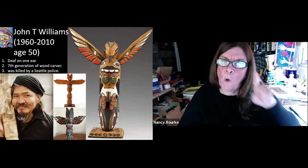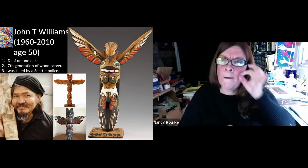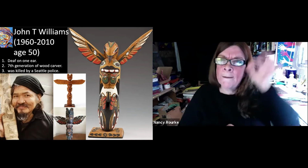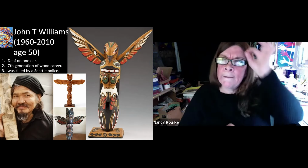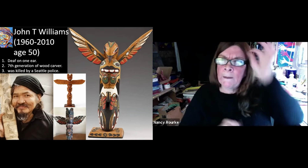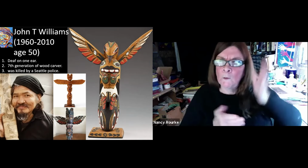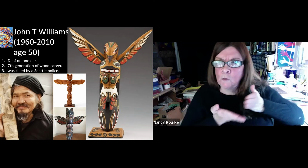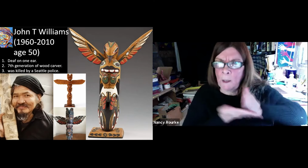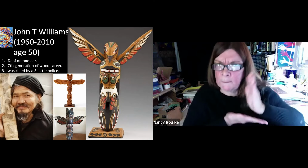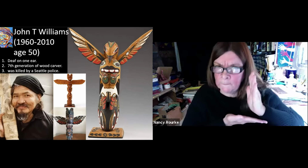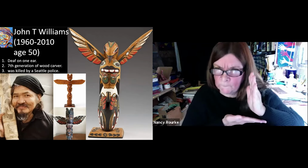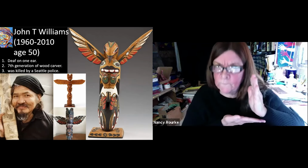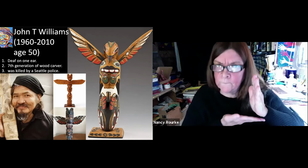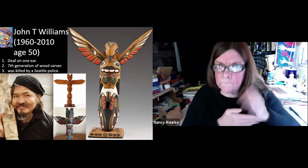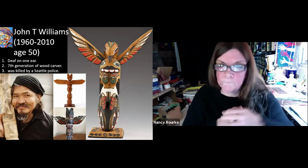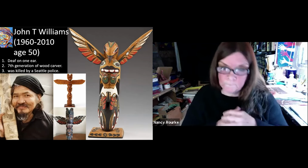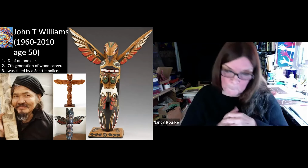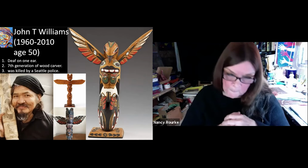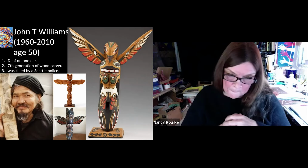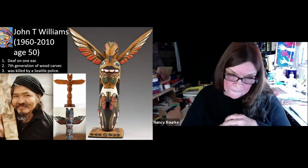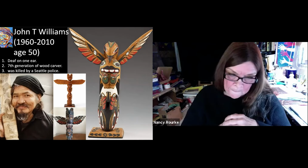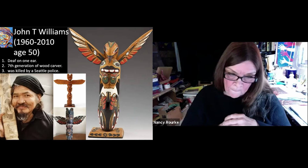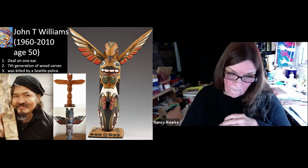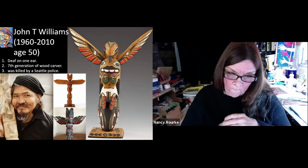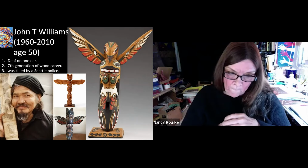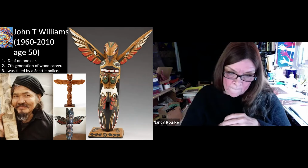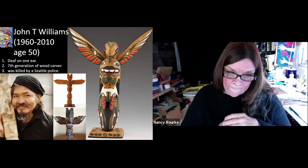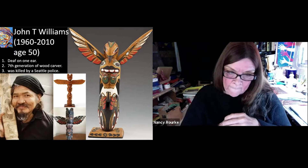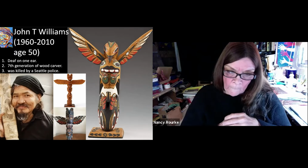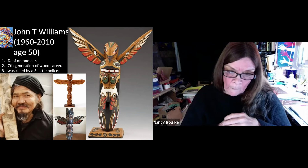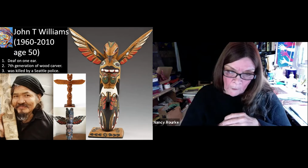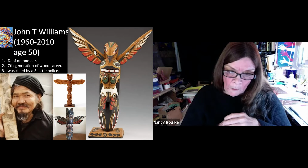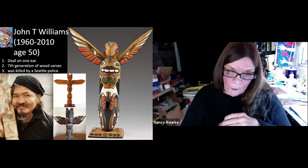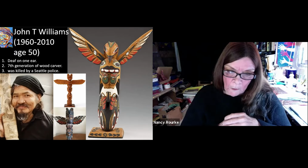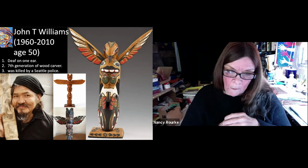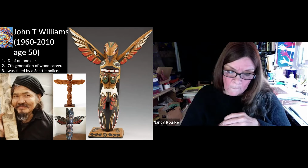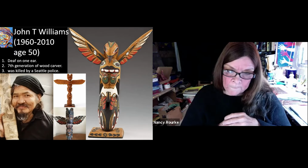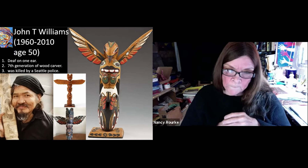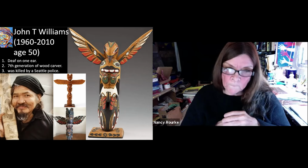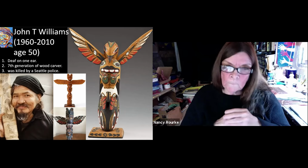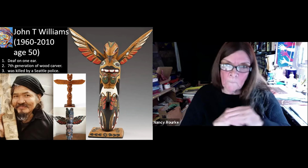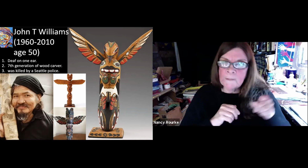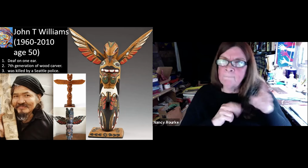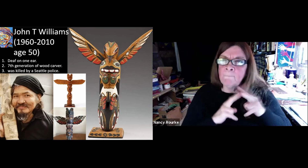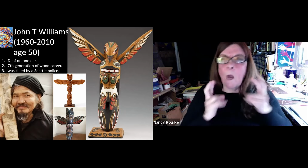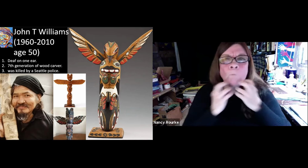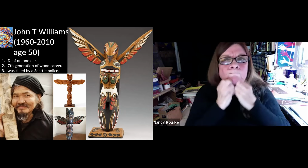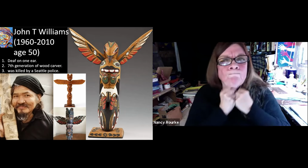His brother, Rick, has been an advocate and has fought for native rights.